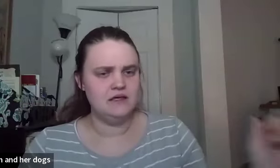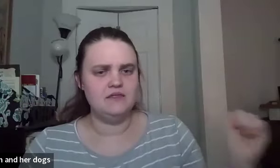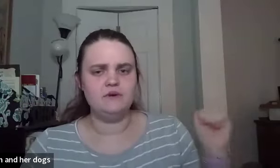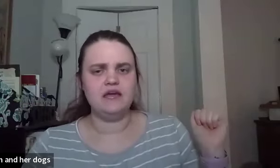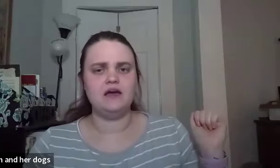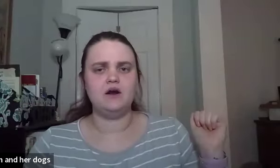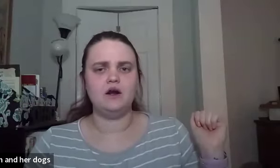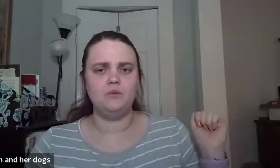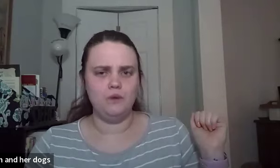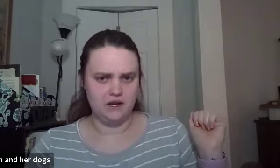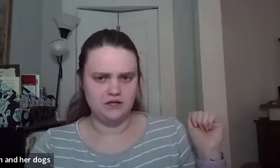Then we had our where.